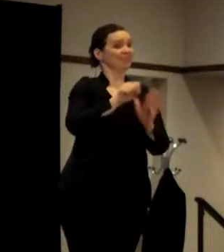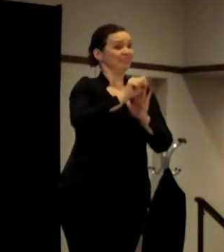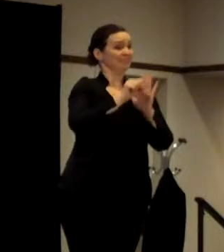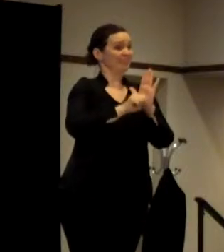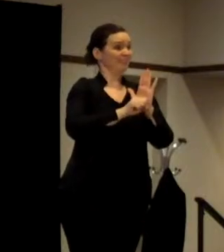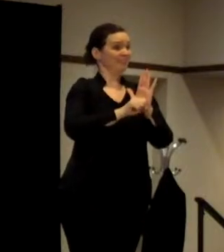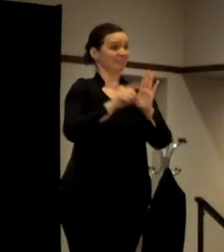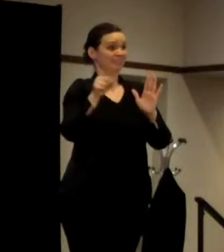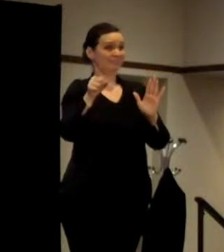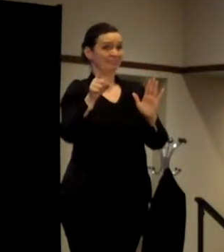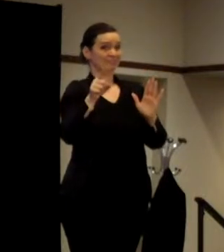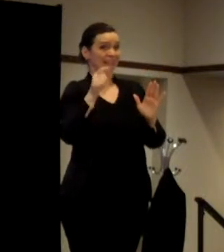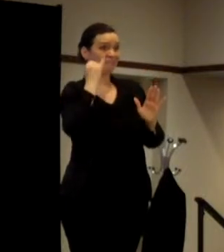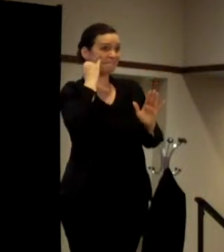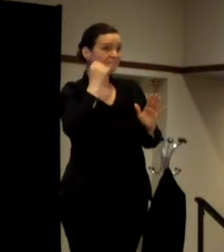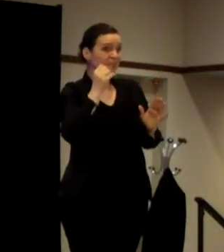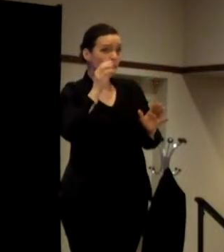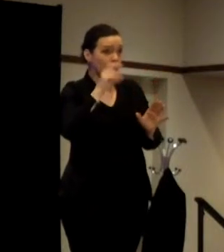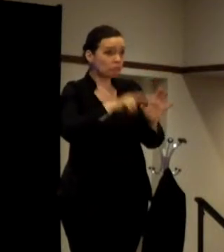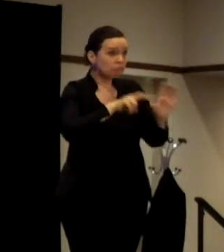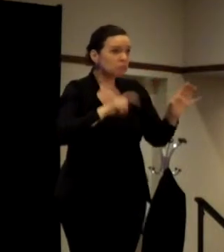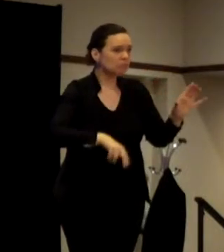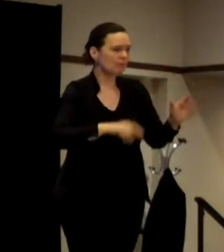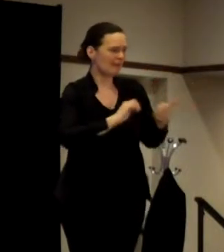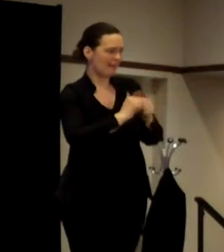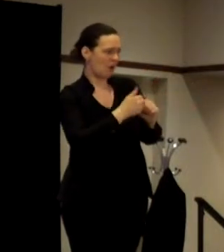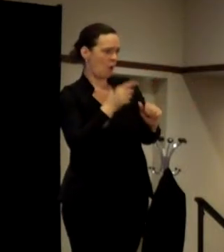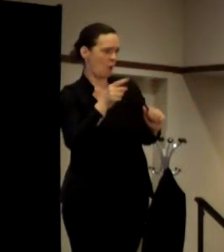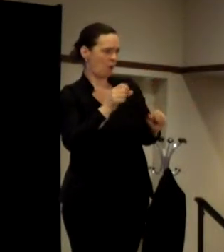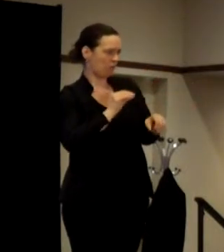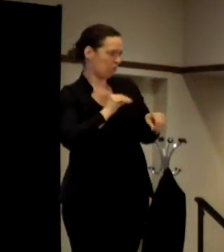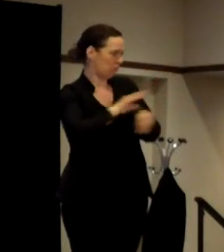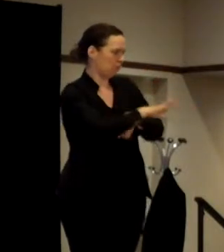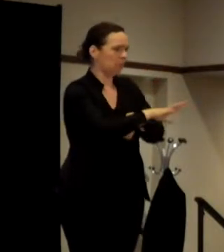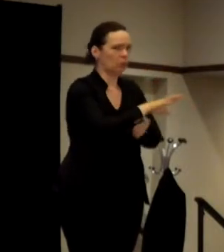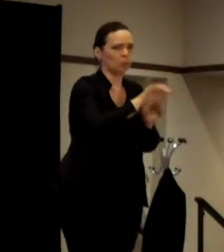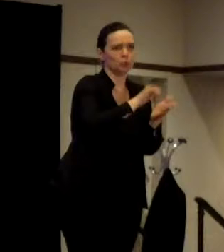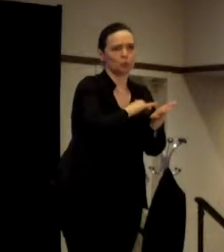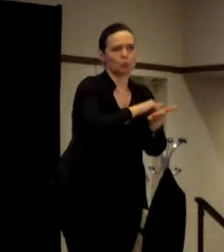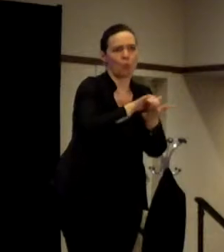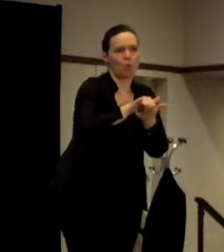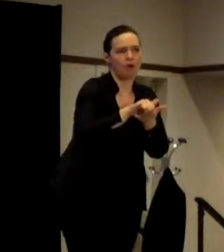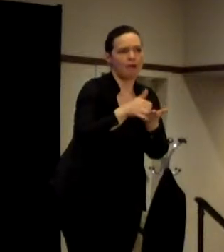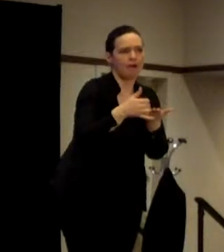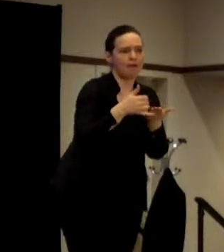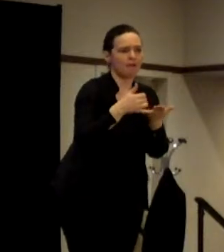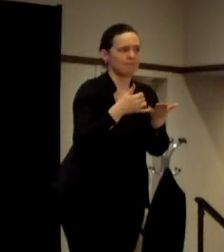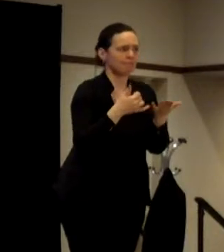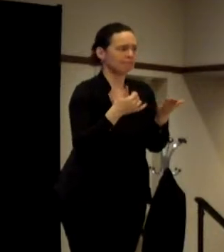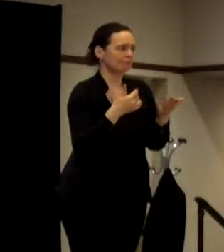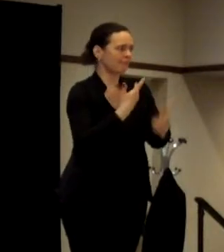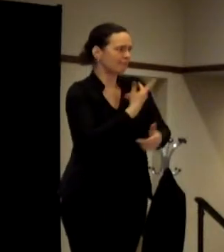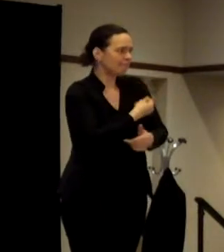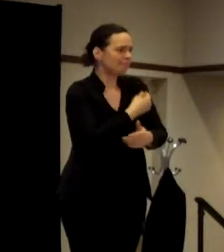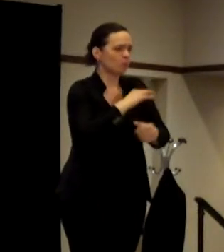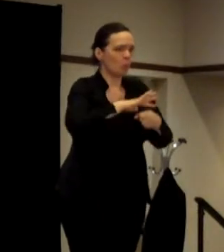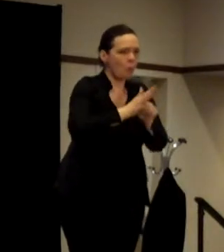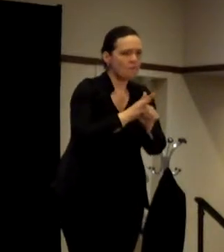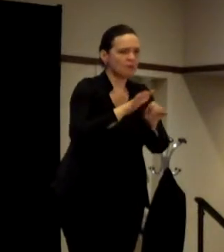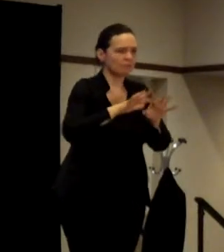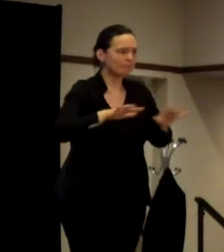function. We can't have a broken government right now when we're trying to close out a pandemic here.